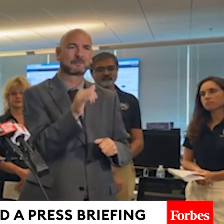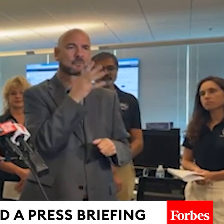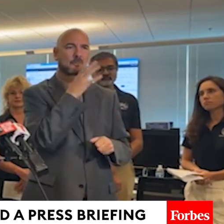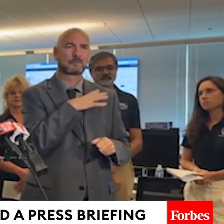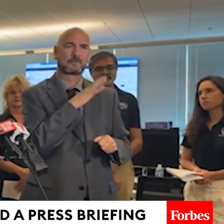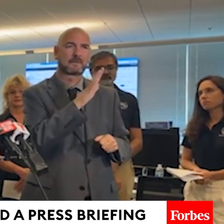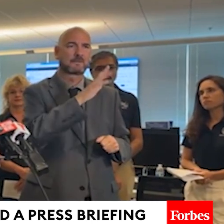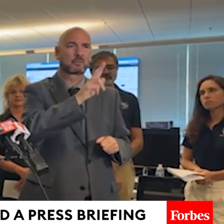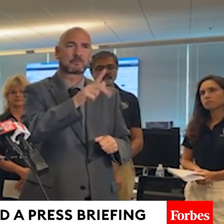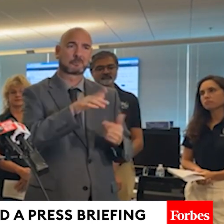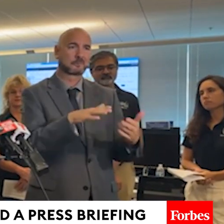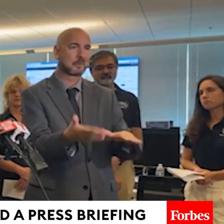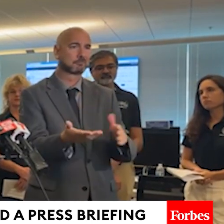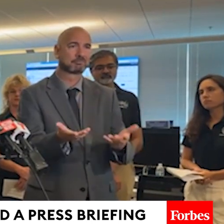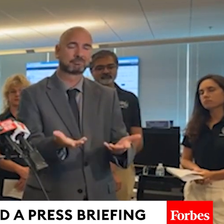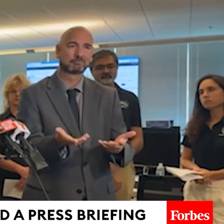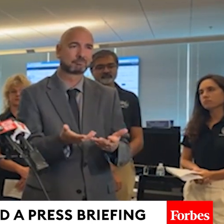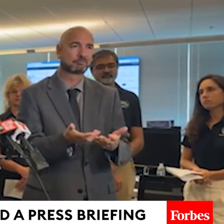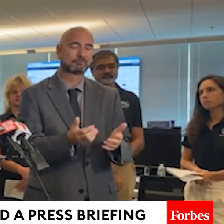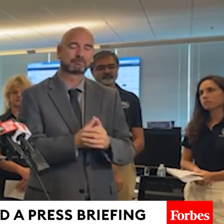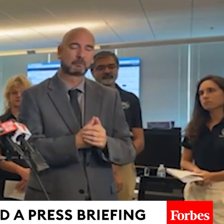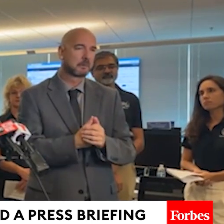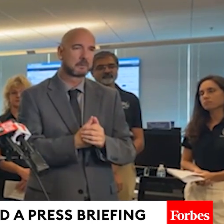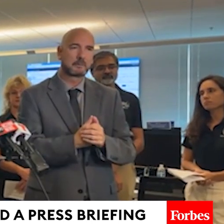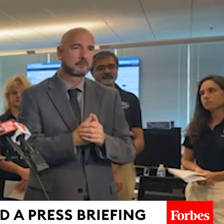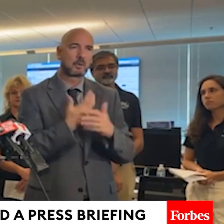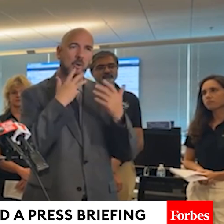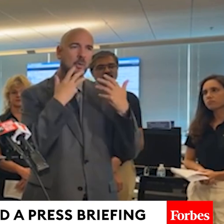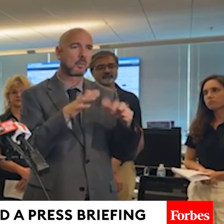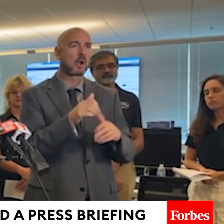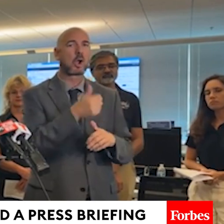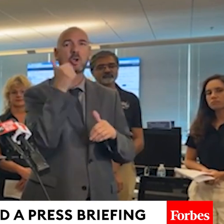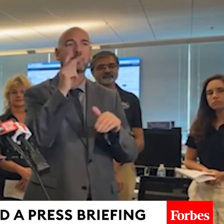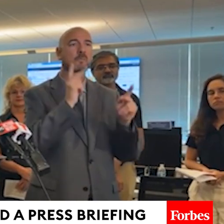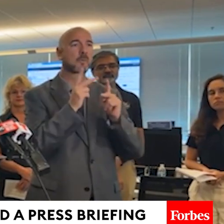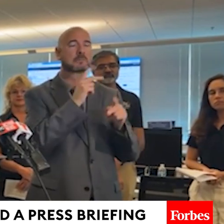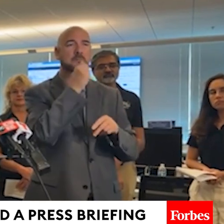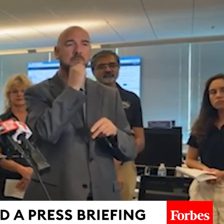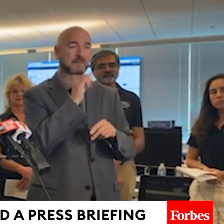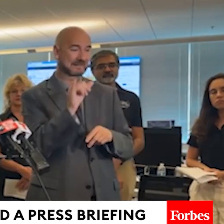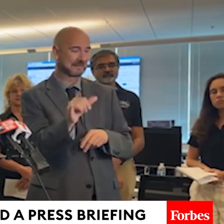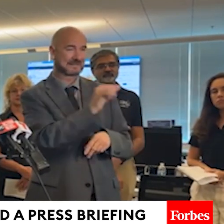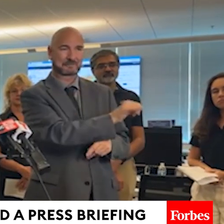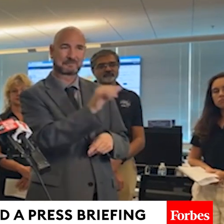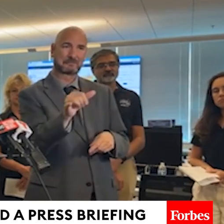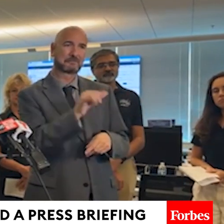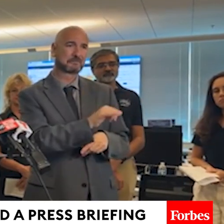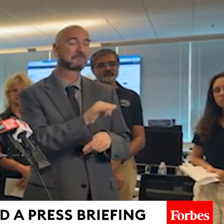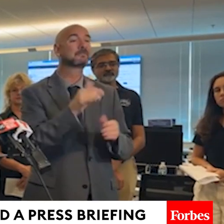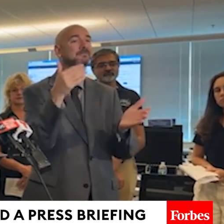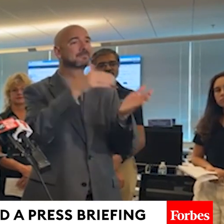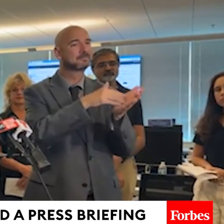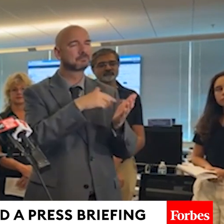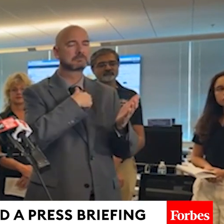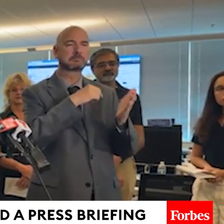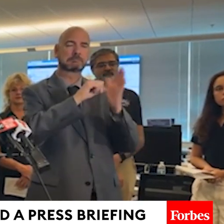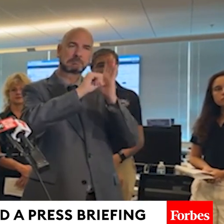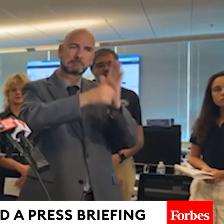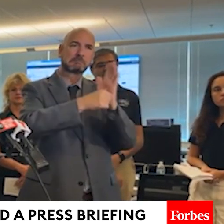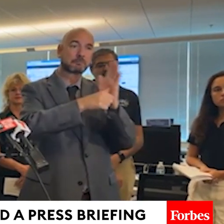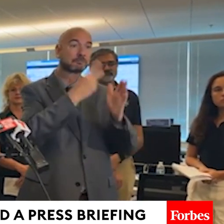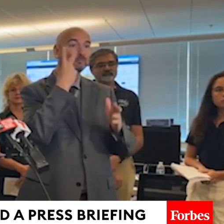night. We do not want anyone else to have to suffer through that. So again, if you see an